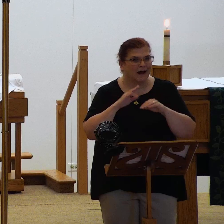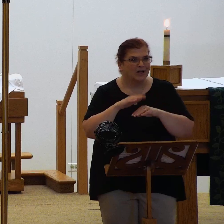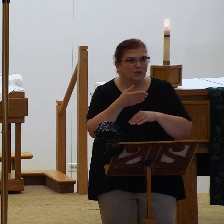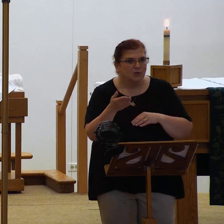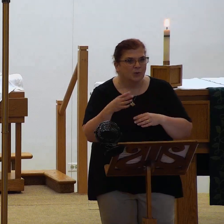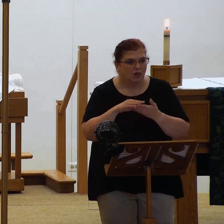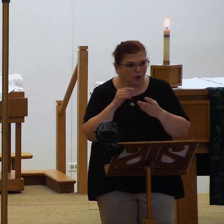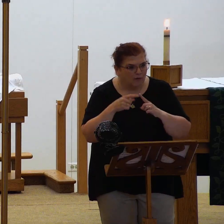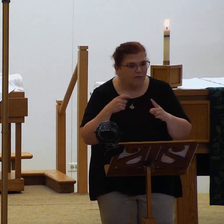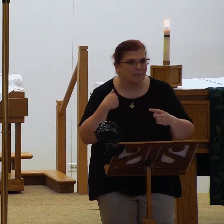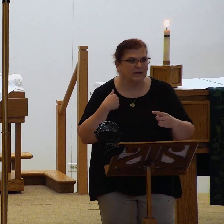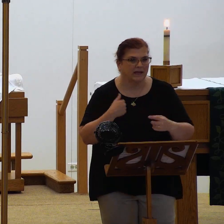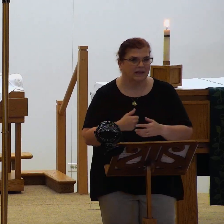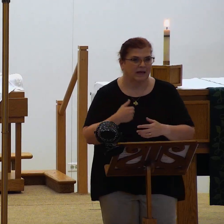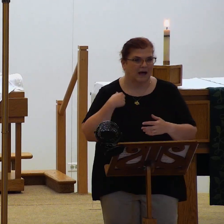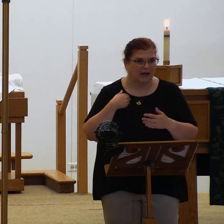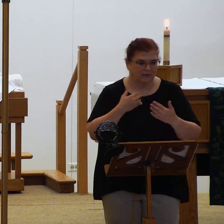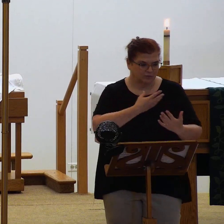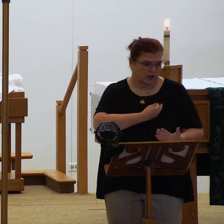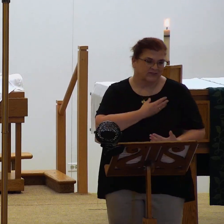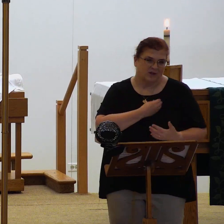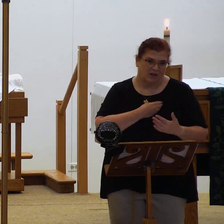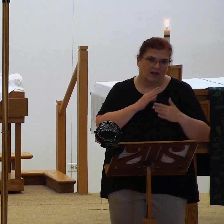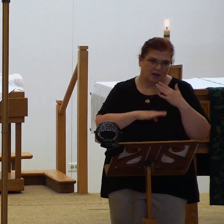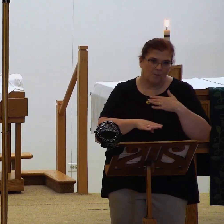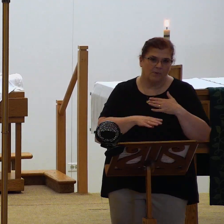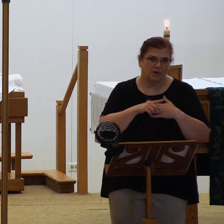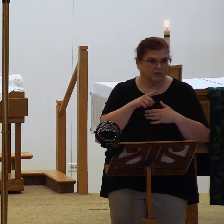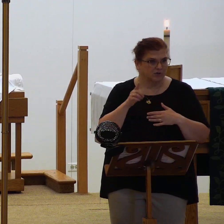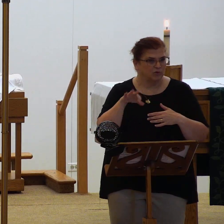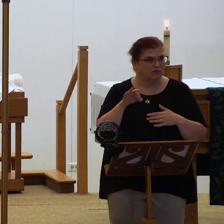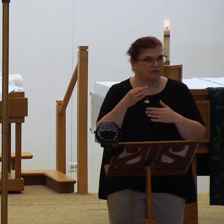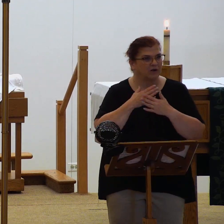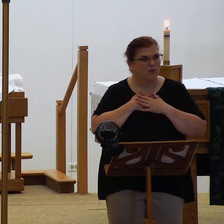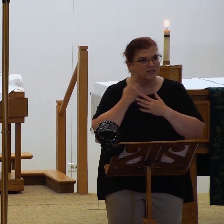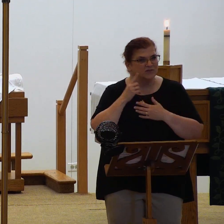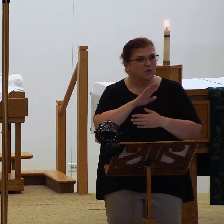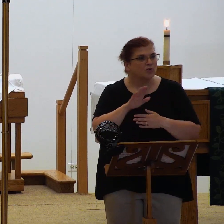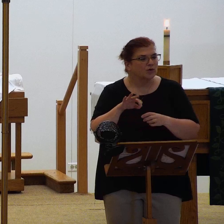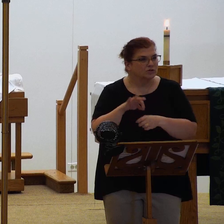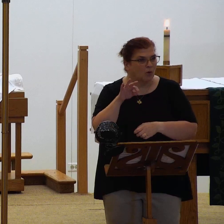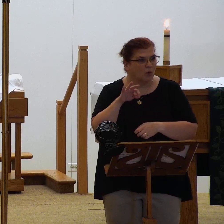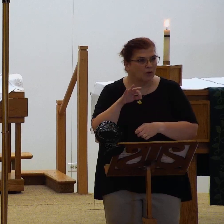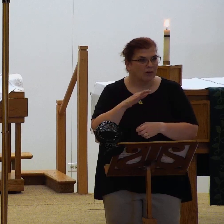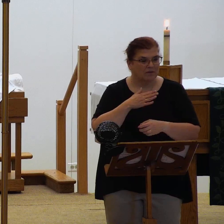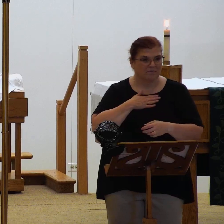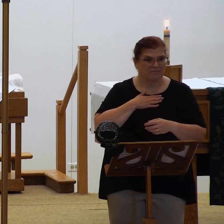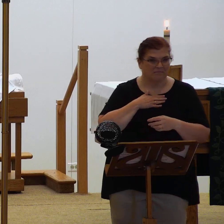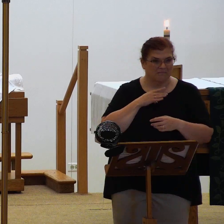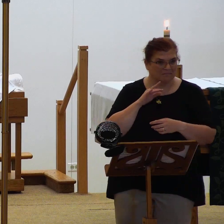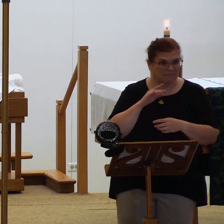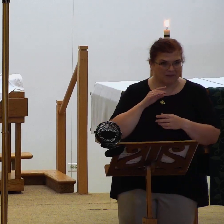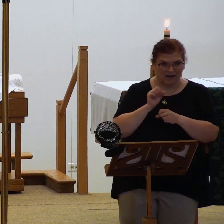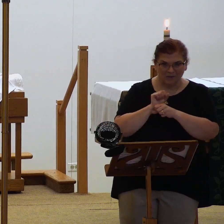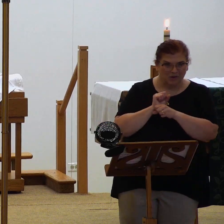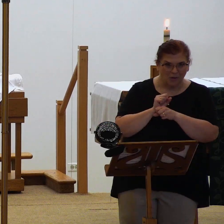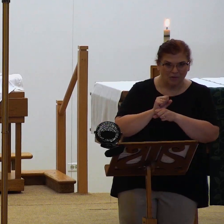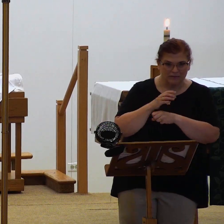I am gentle and humble of heart, and you will find rest for your souls. For my yoke is easy and my burden is light.